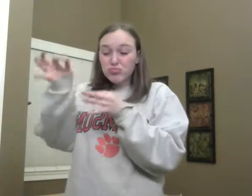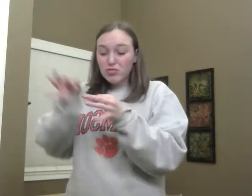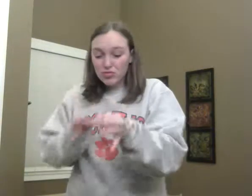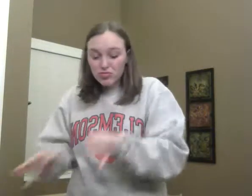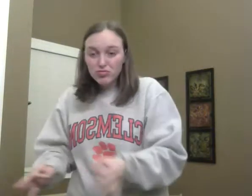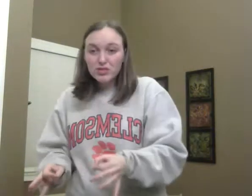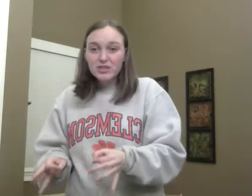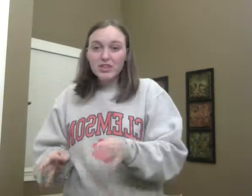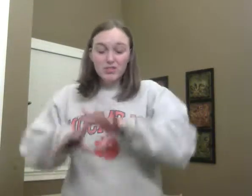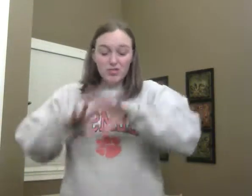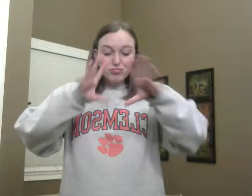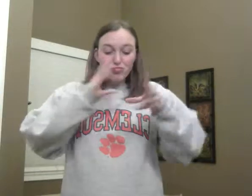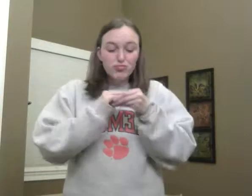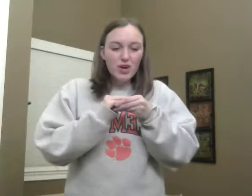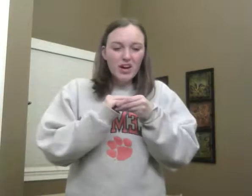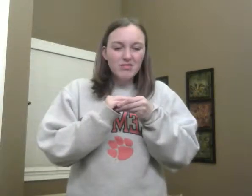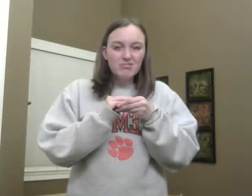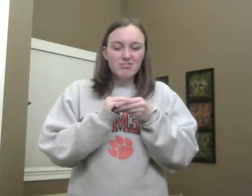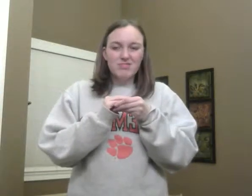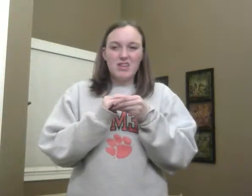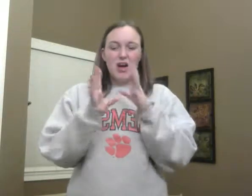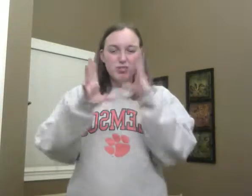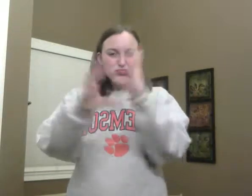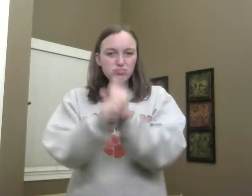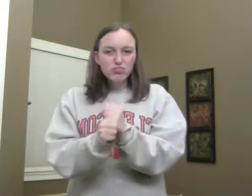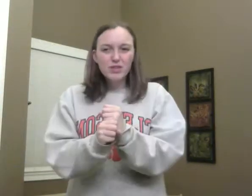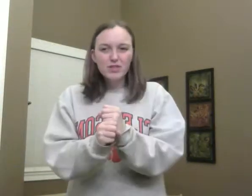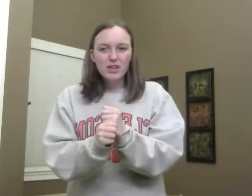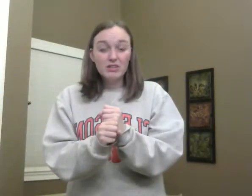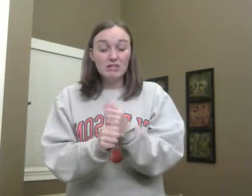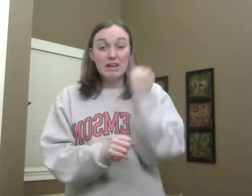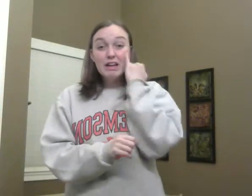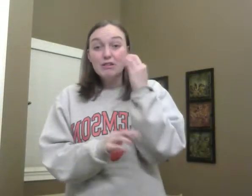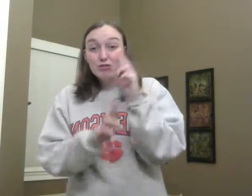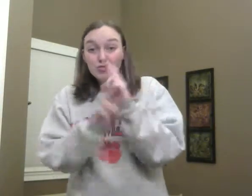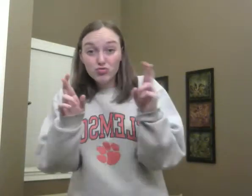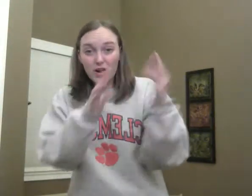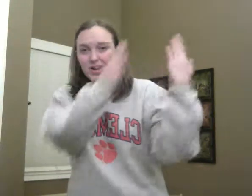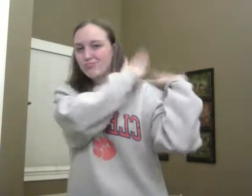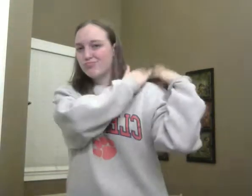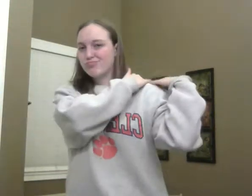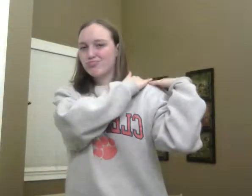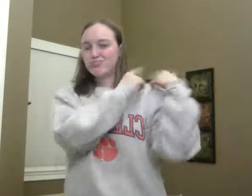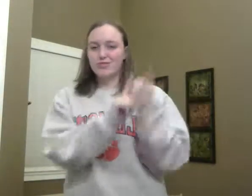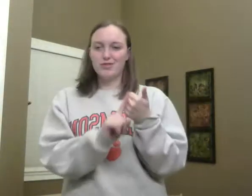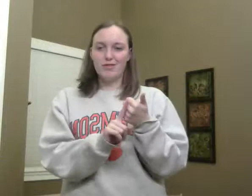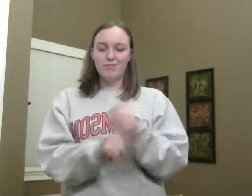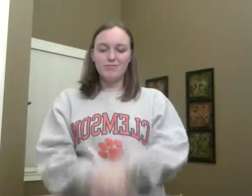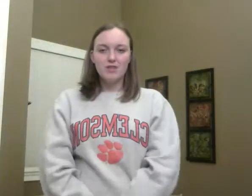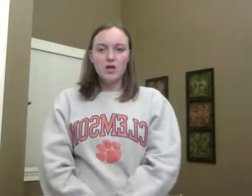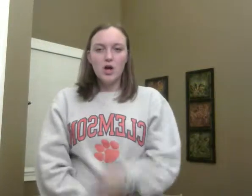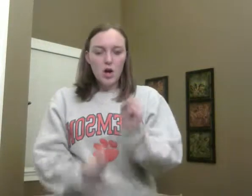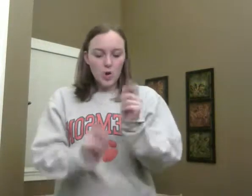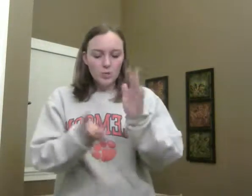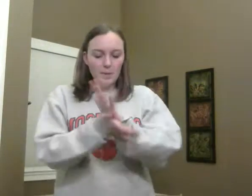the supporting details. Okay, give yourself a pat on the back if you're ready. Okay, let's turn those papers over that you have on your desk.